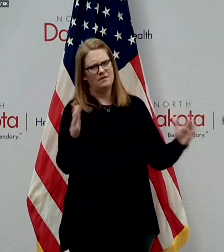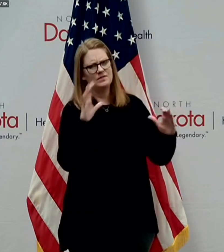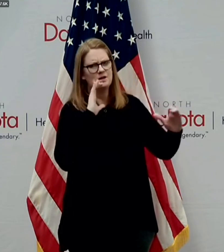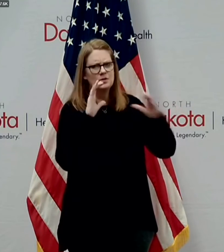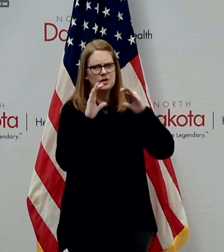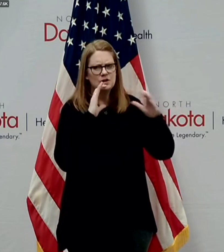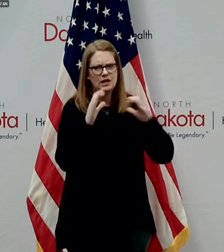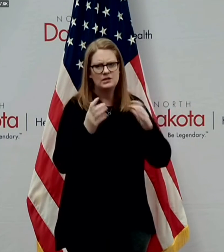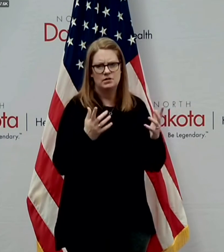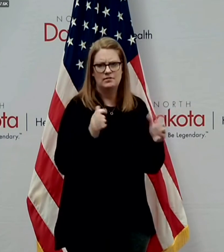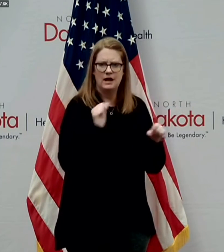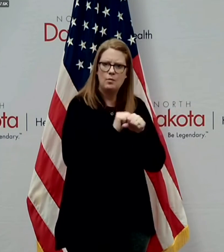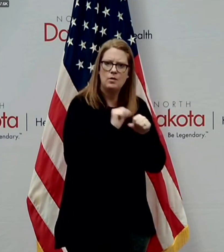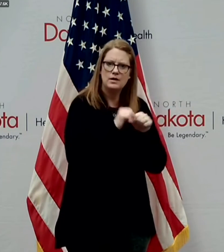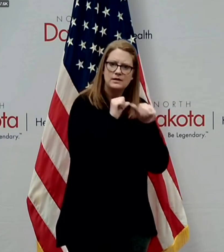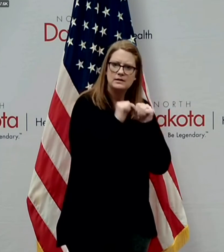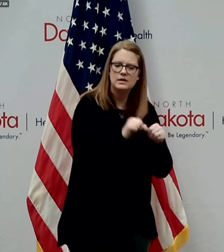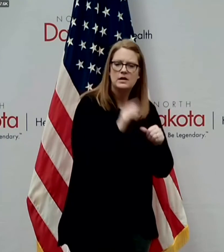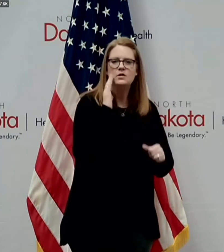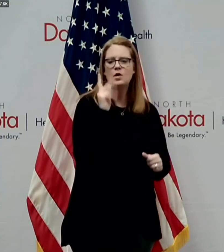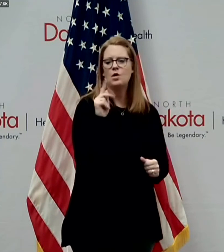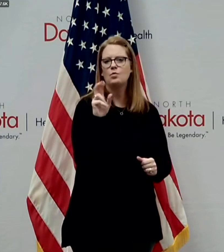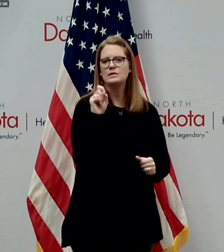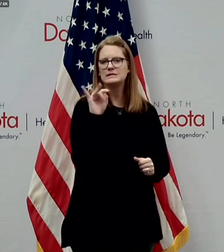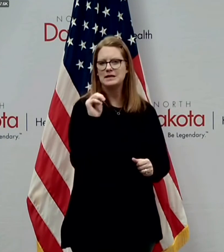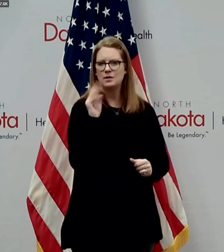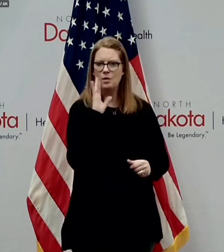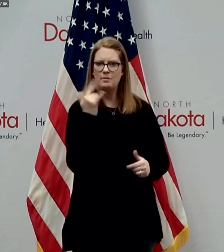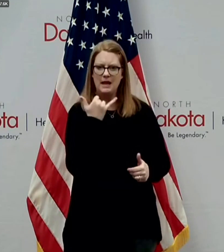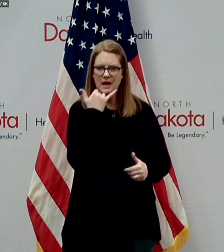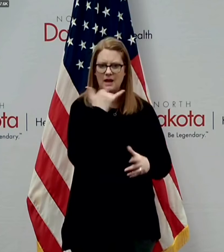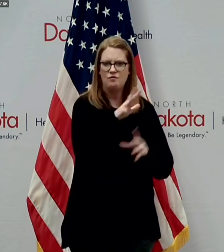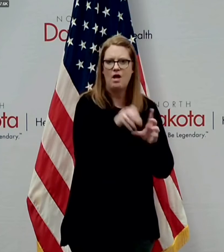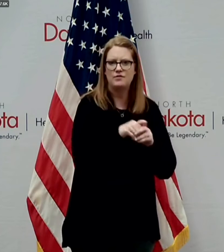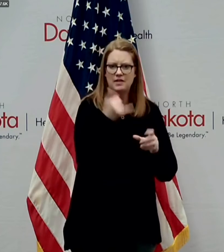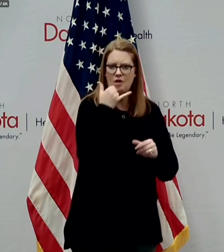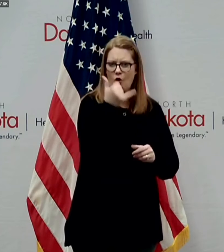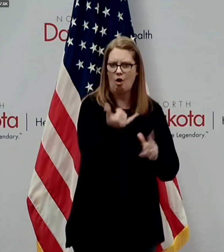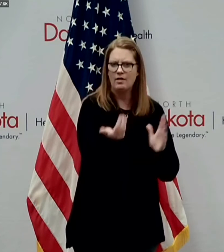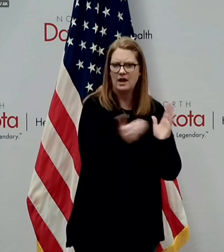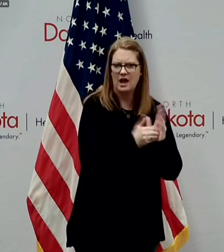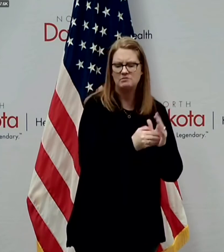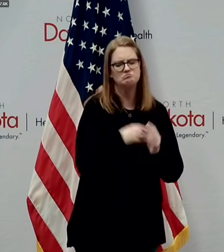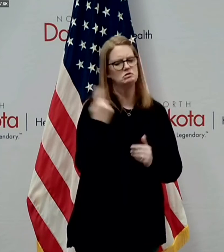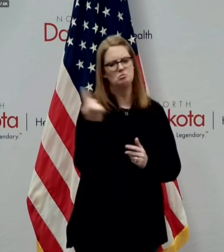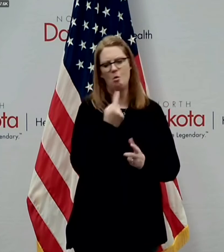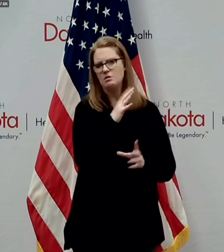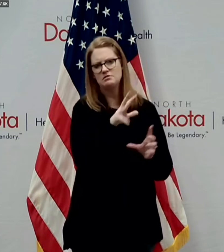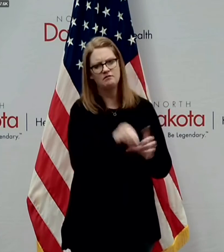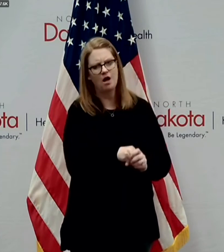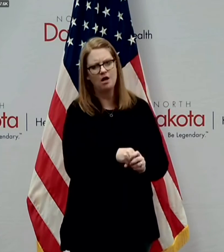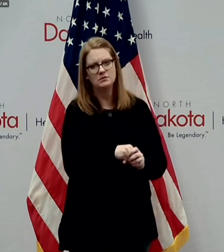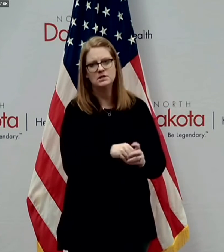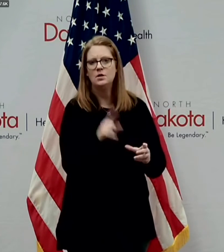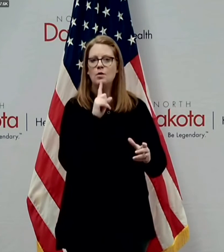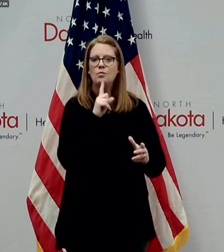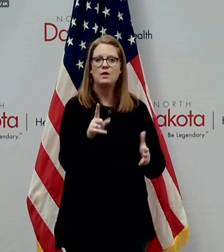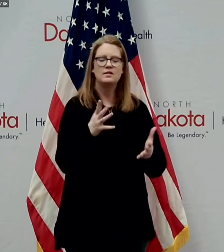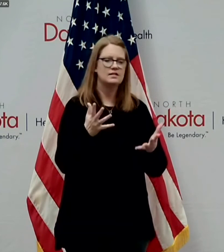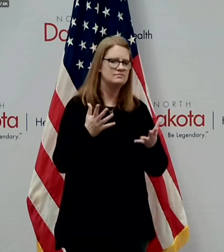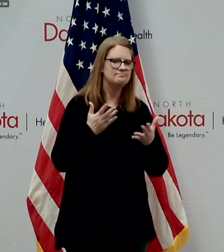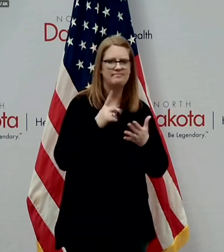will always continue. I know Kirsten will be on our call again tomorrow, as she always is, and so we'll be open to that.